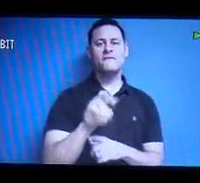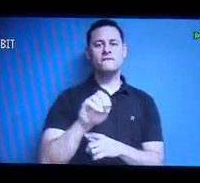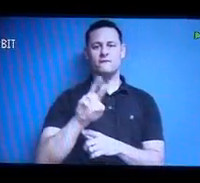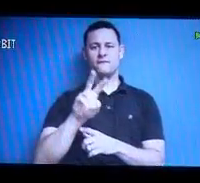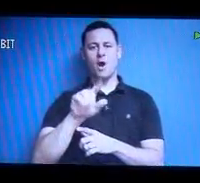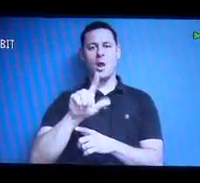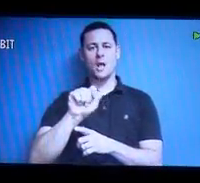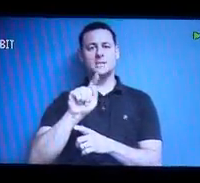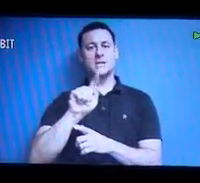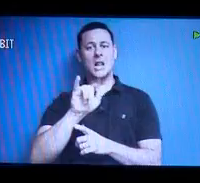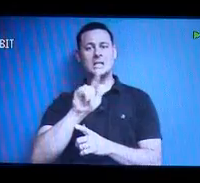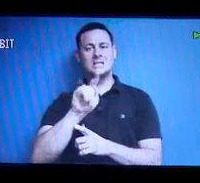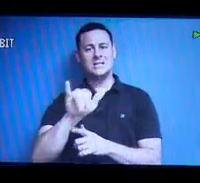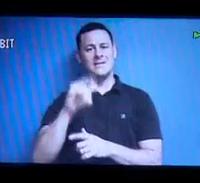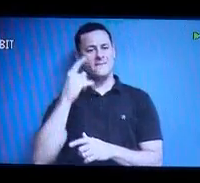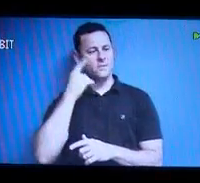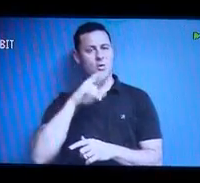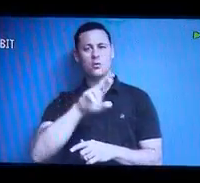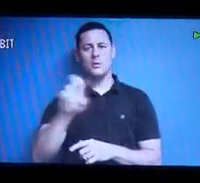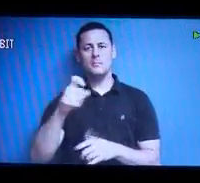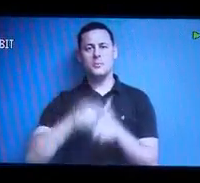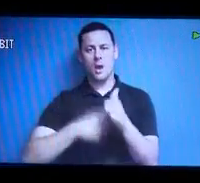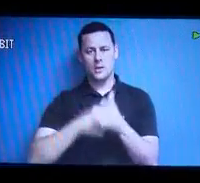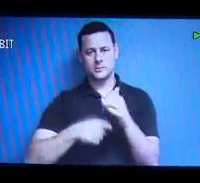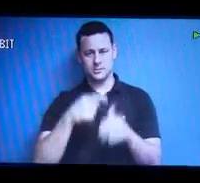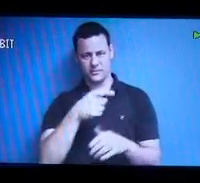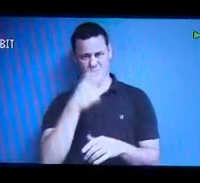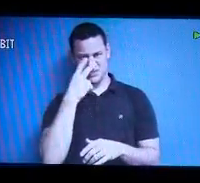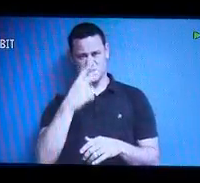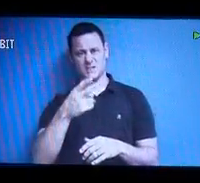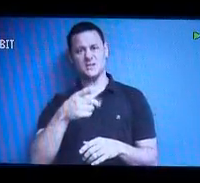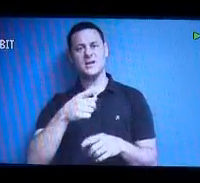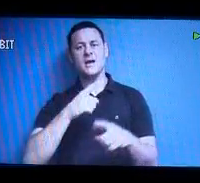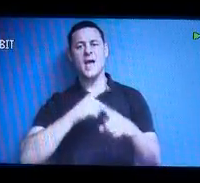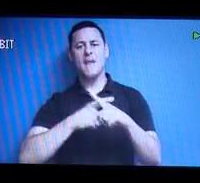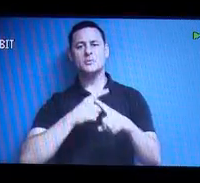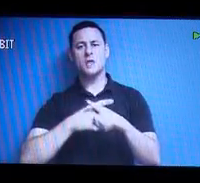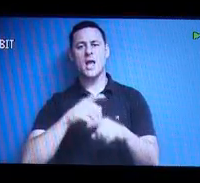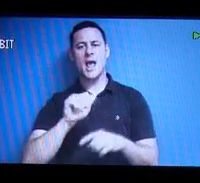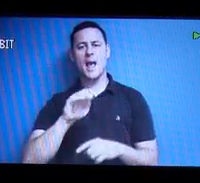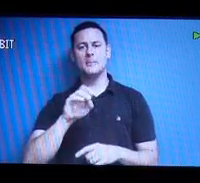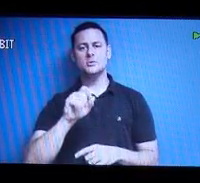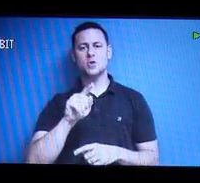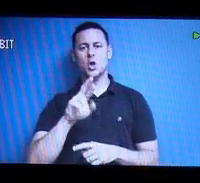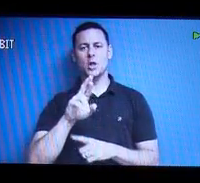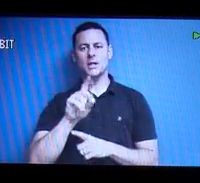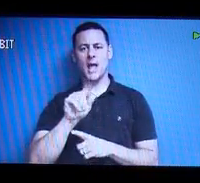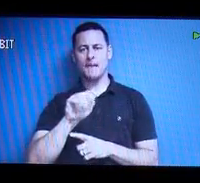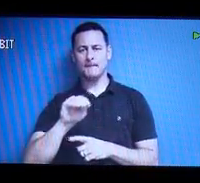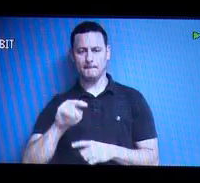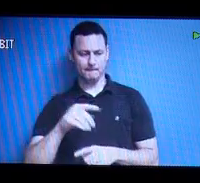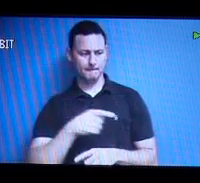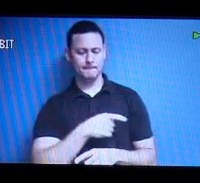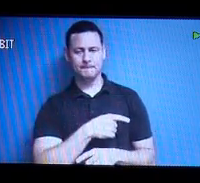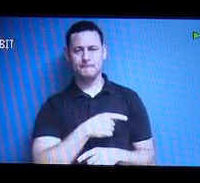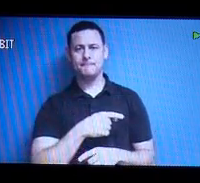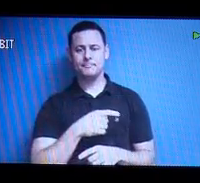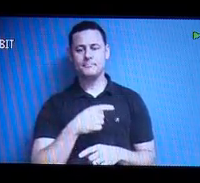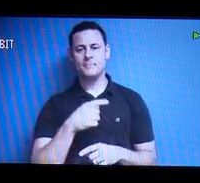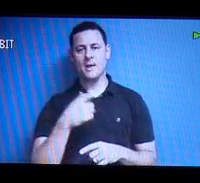Amsterdam in 1685, and you've been there, right, some of you. It looks just like that today. So Professor Pete Eichholz at